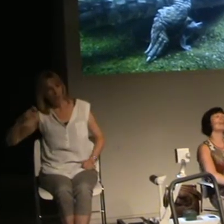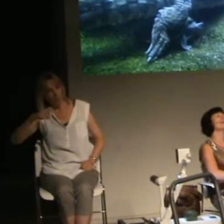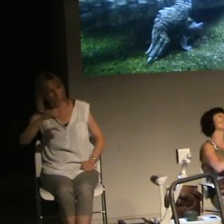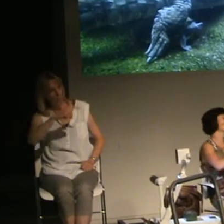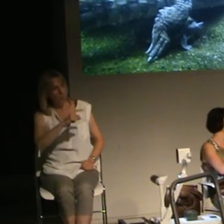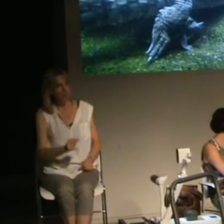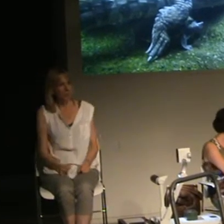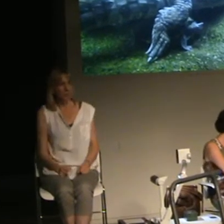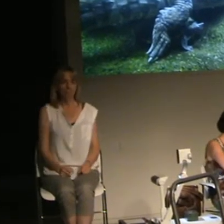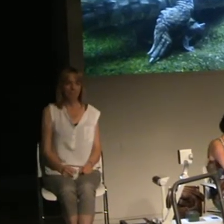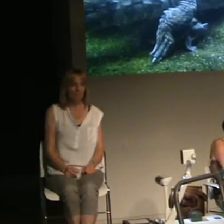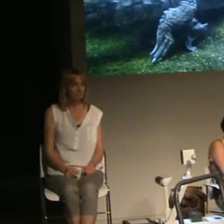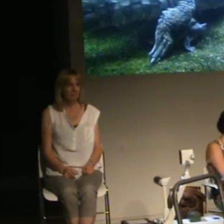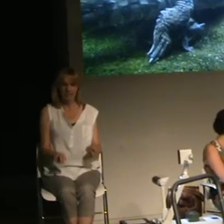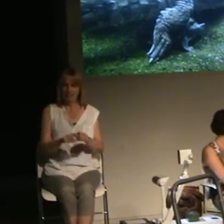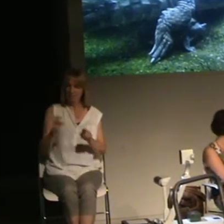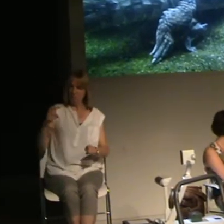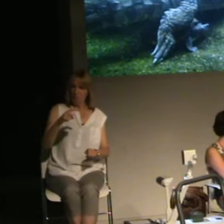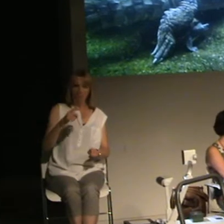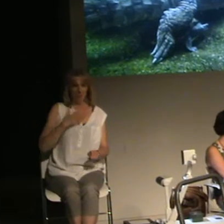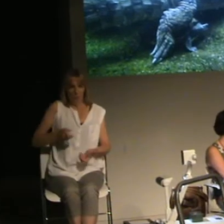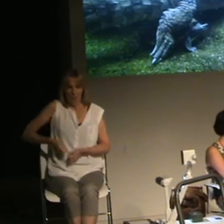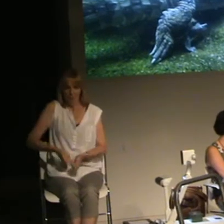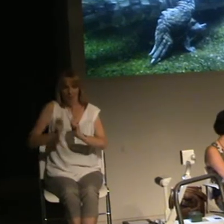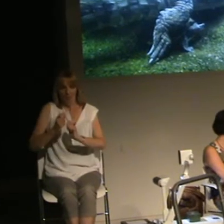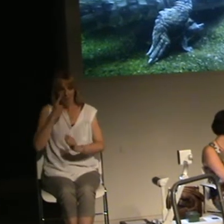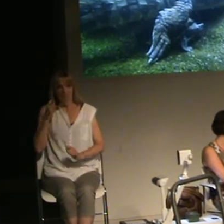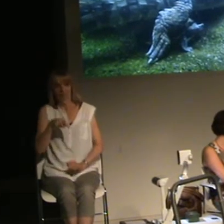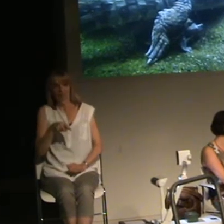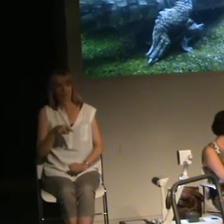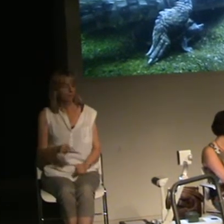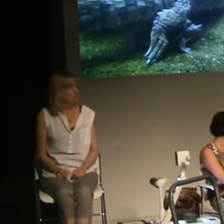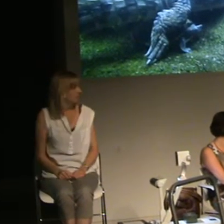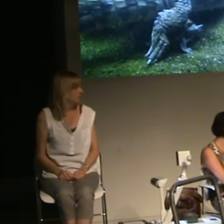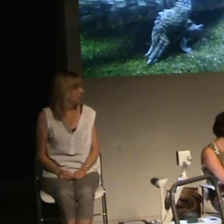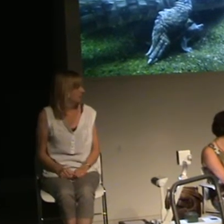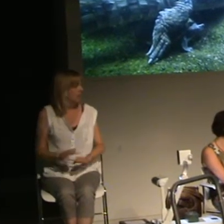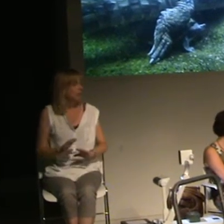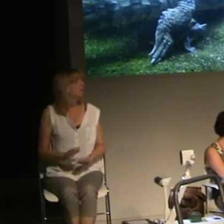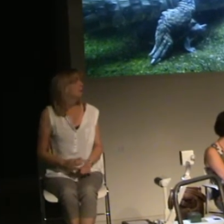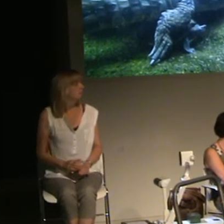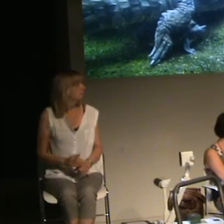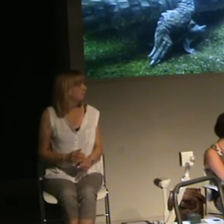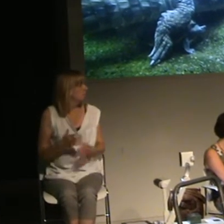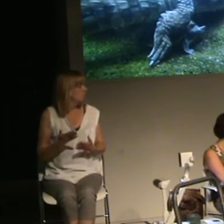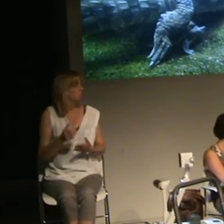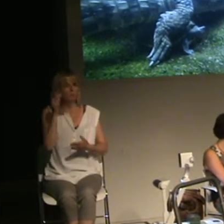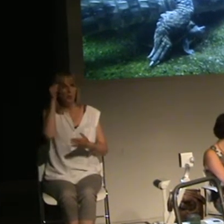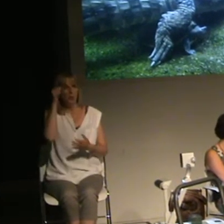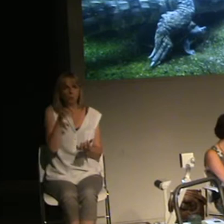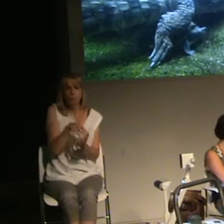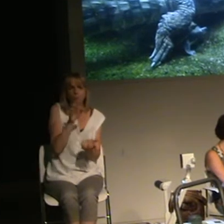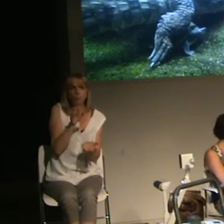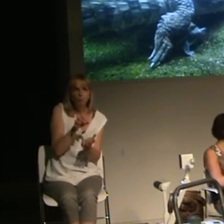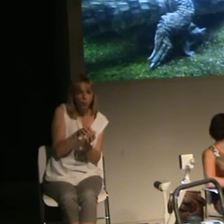to a worm. Wouldn't want to dig up one of those. Absolutely not. So we've got a fair idea then of crocodiles and where there's a big family,